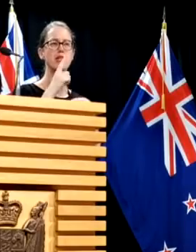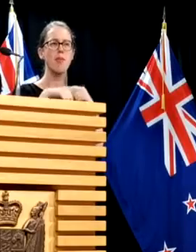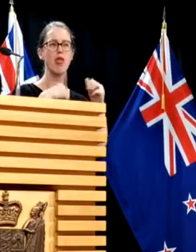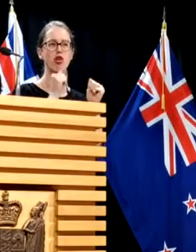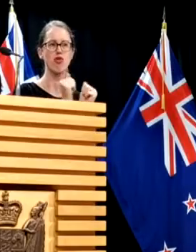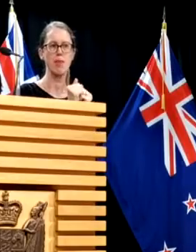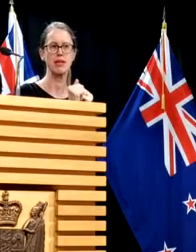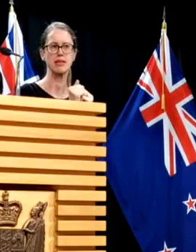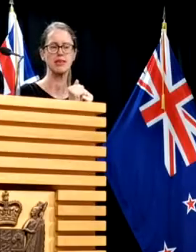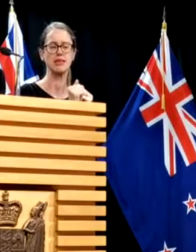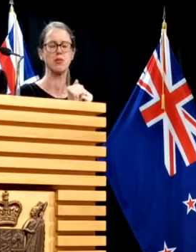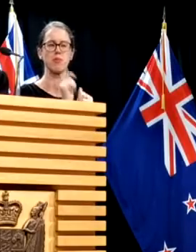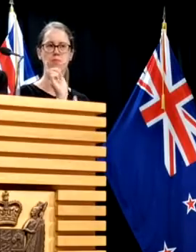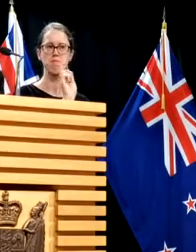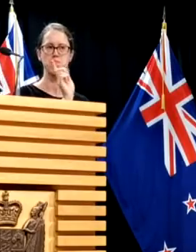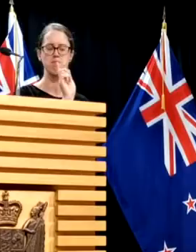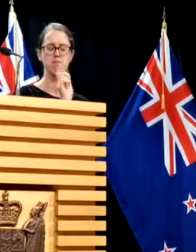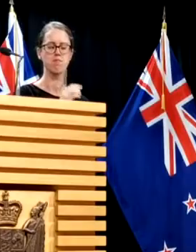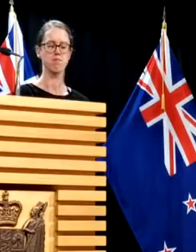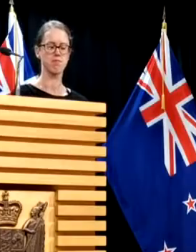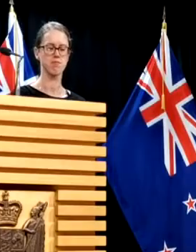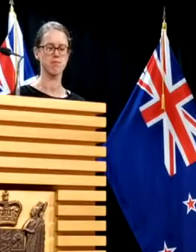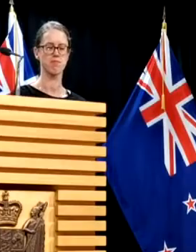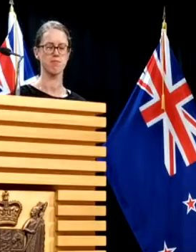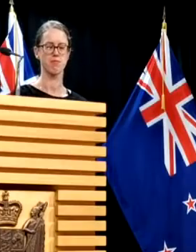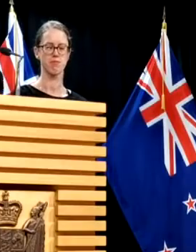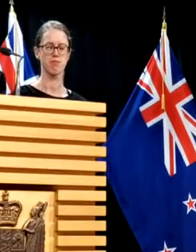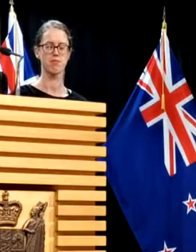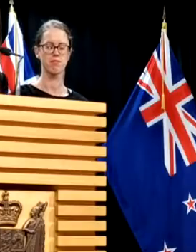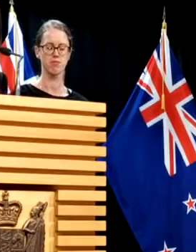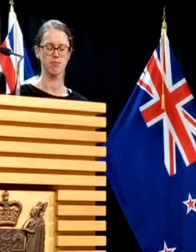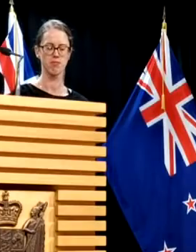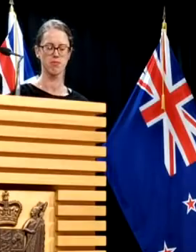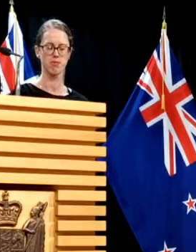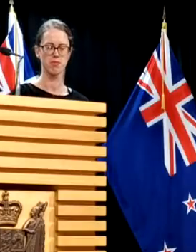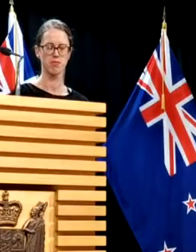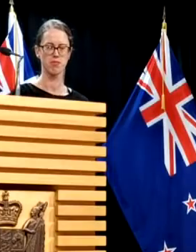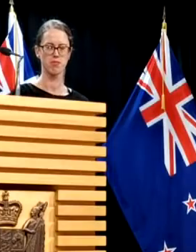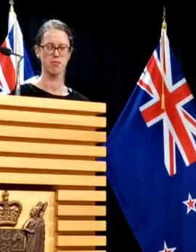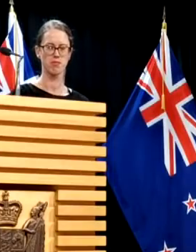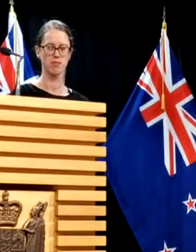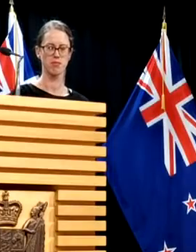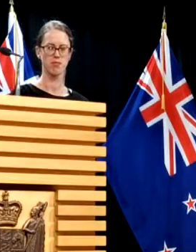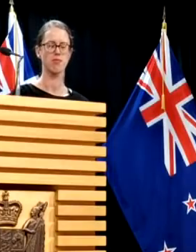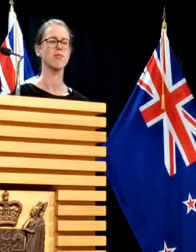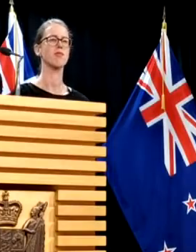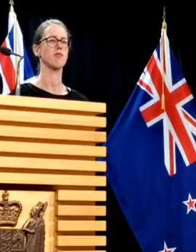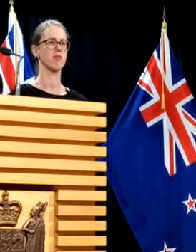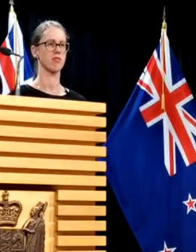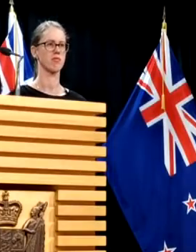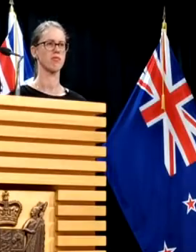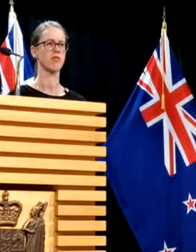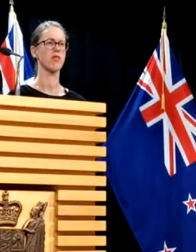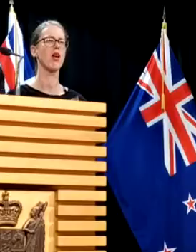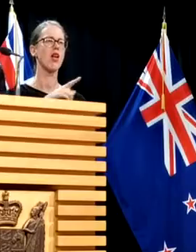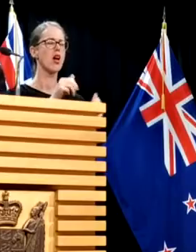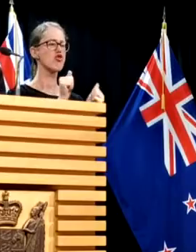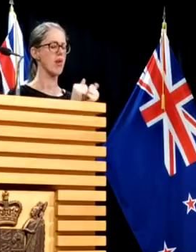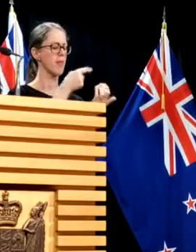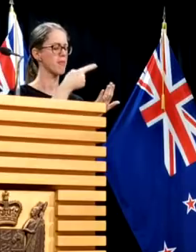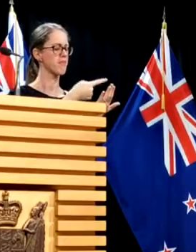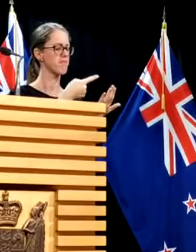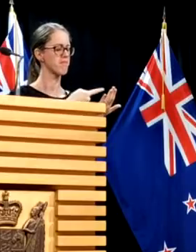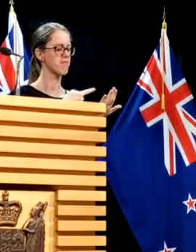the week ahead. There is reference the Labour's in the agreement around Labour